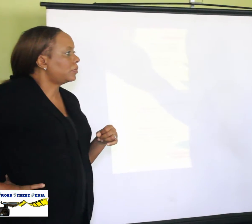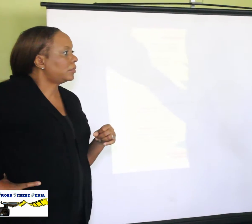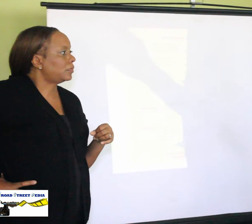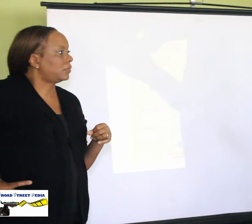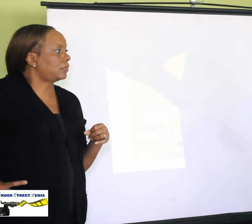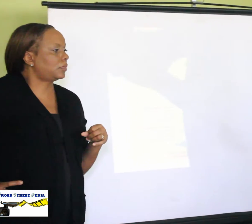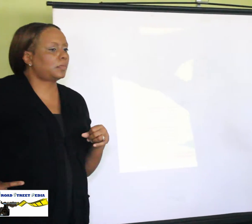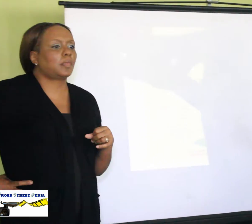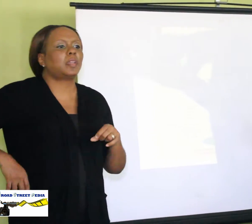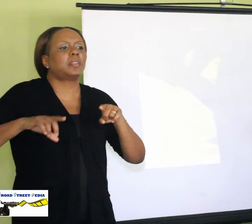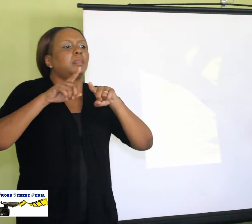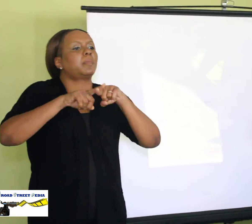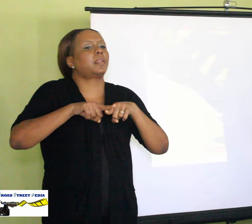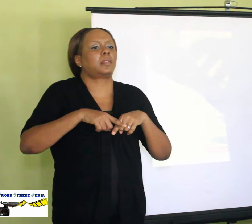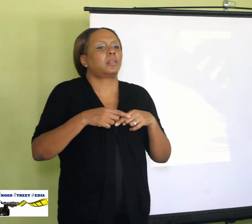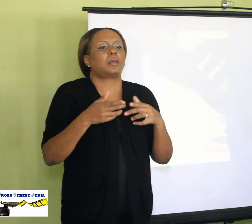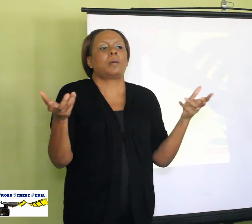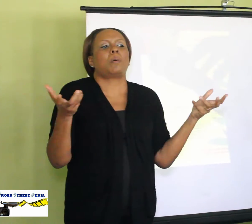Depending on the crop,